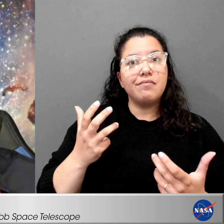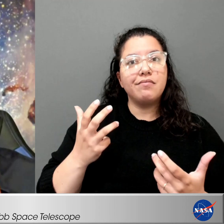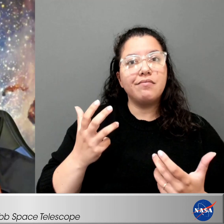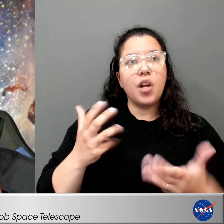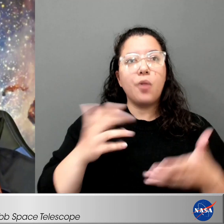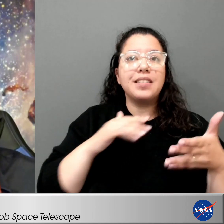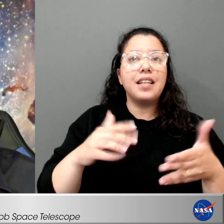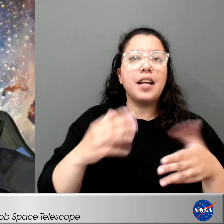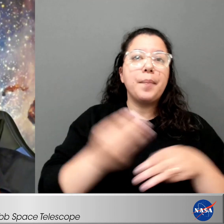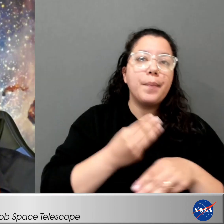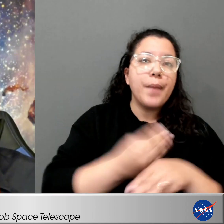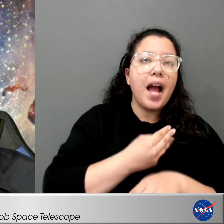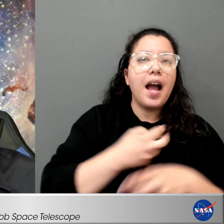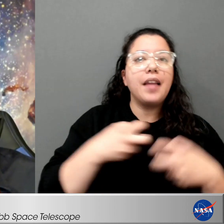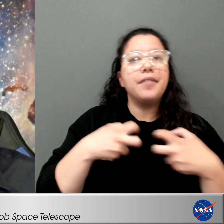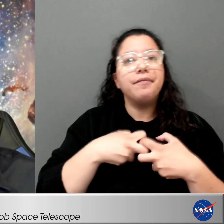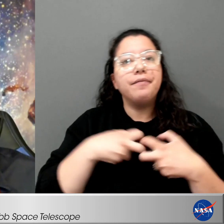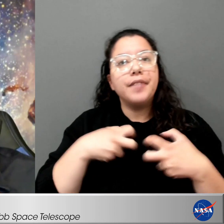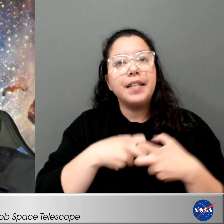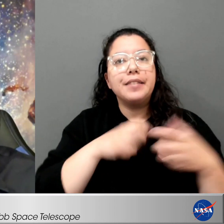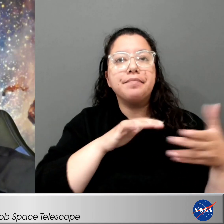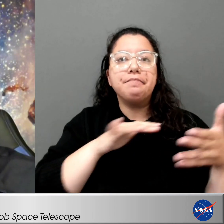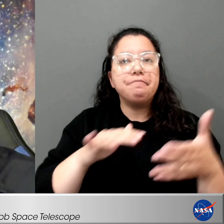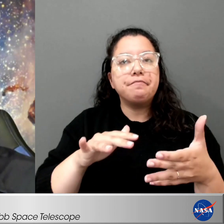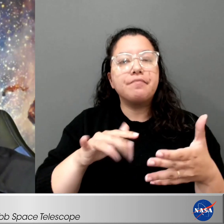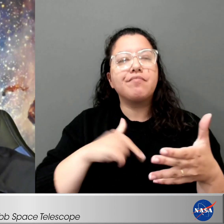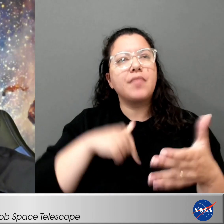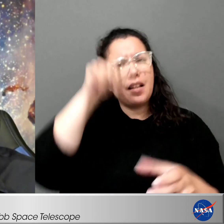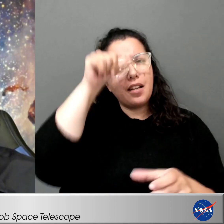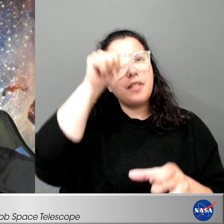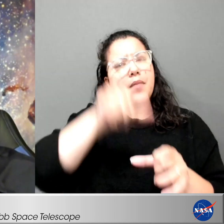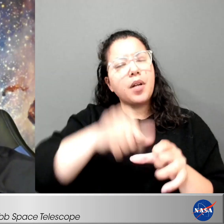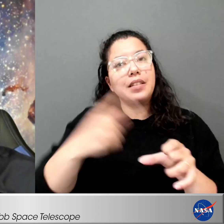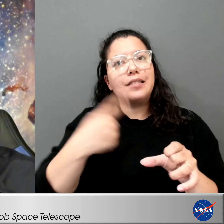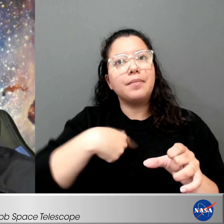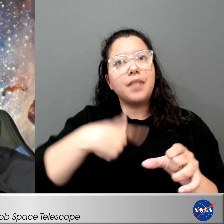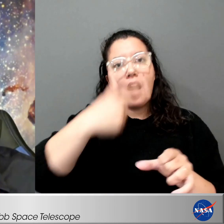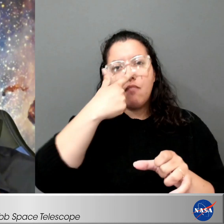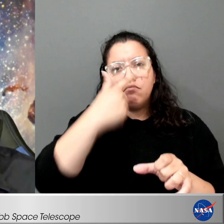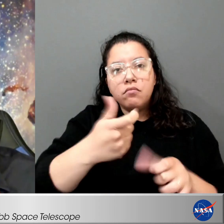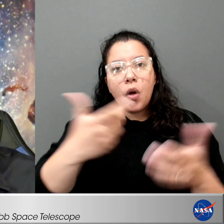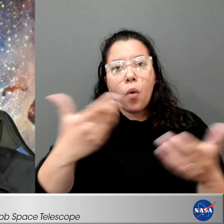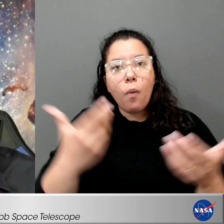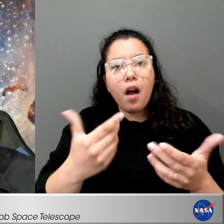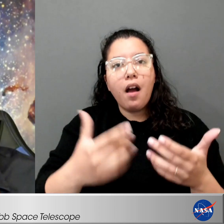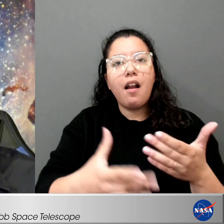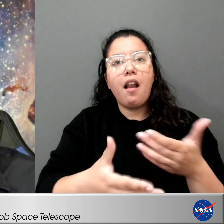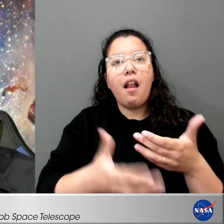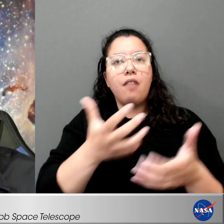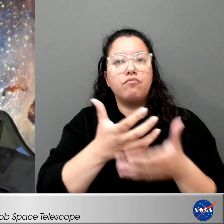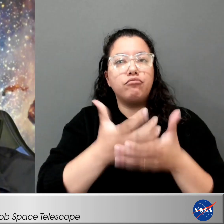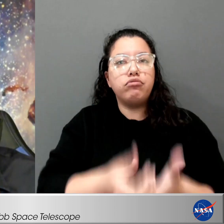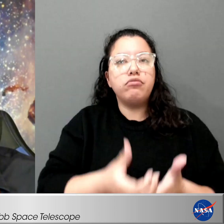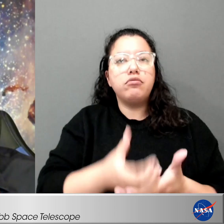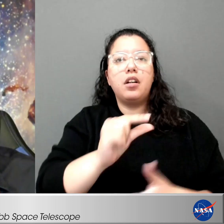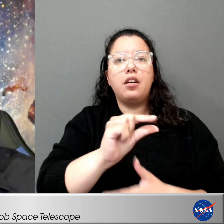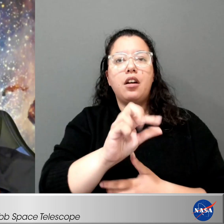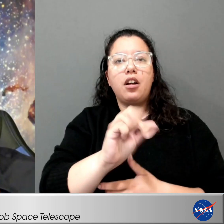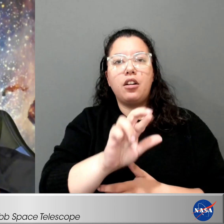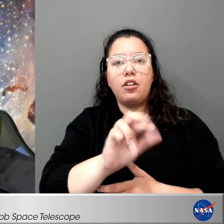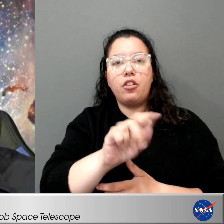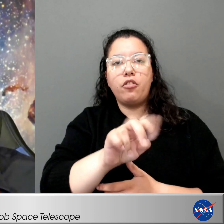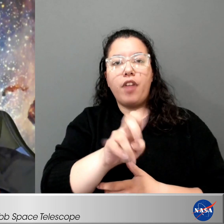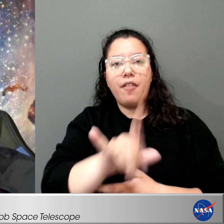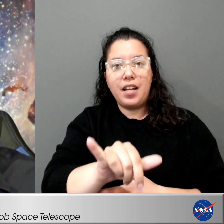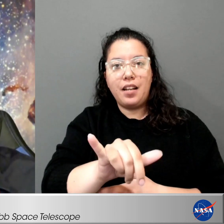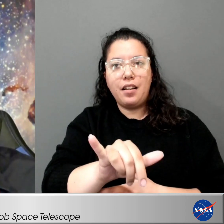physics and everything like that. And I remember the thing that I found just absolutely fascinating was gravity. The fact that we could just write down